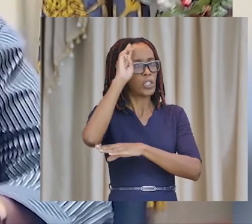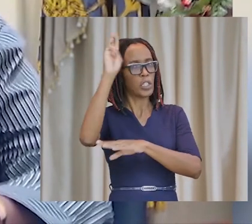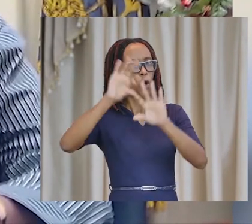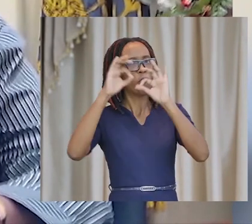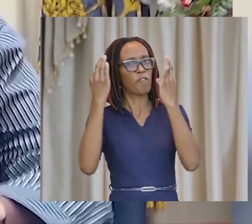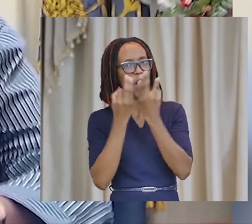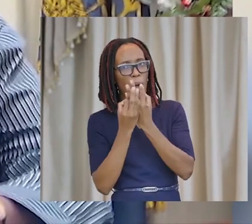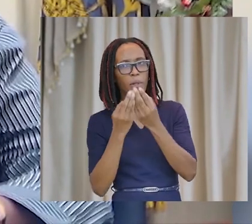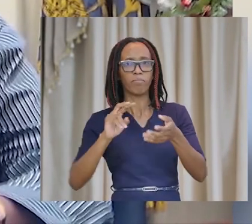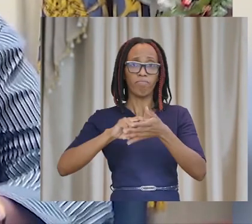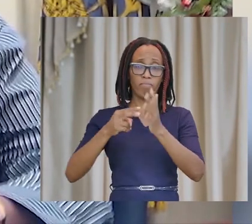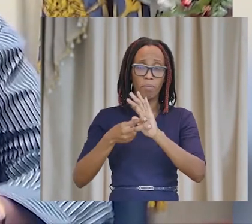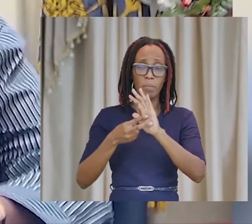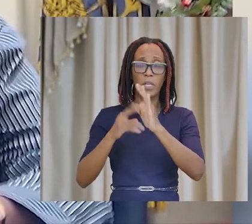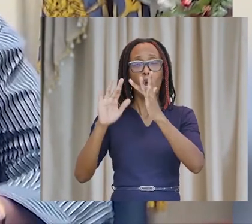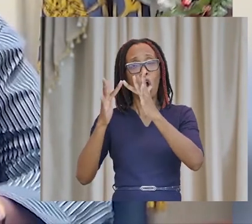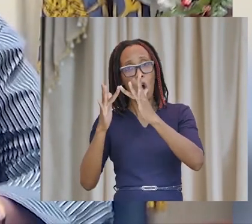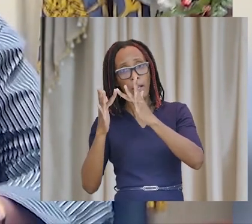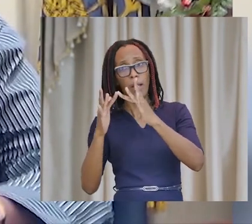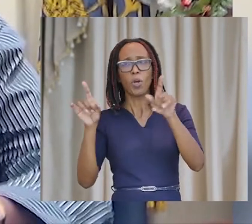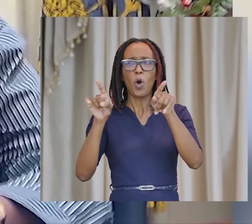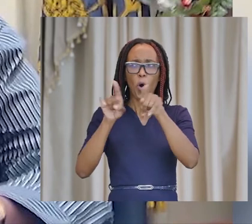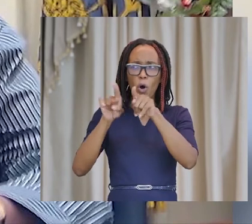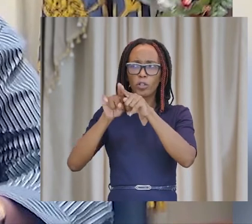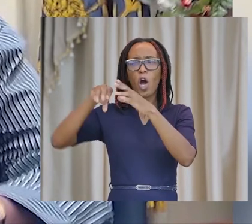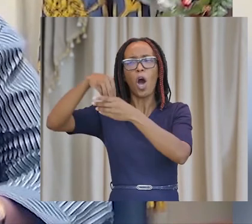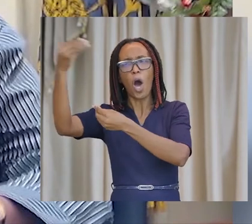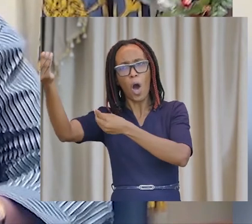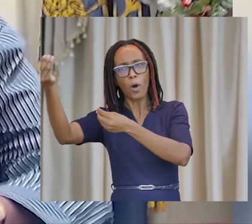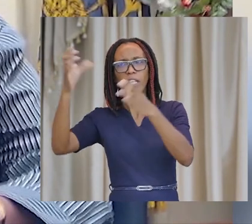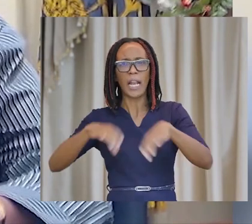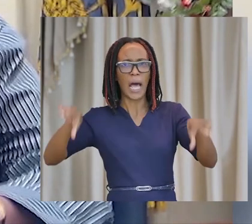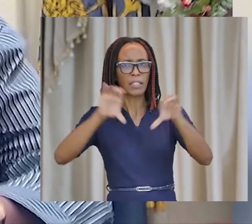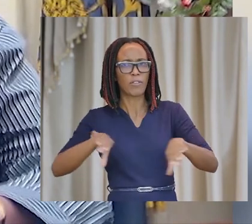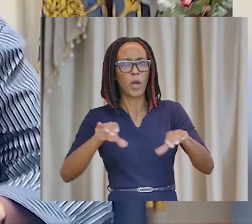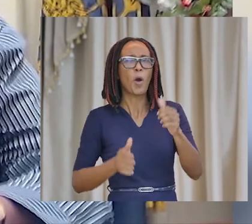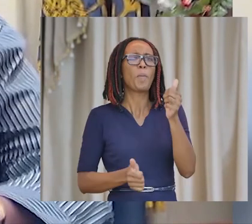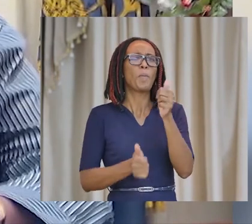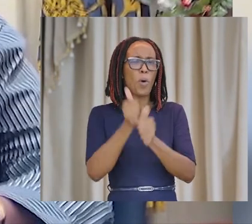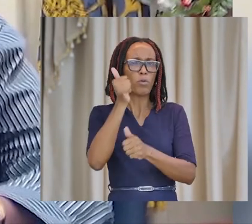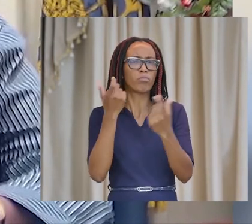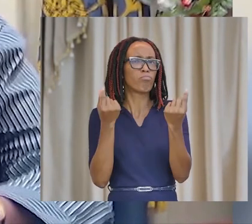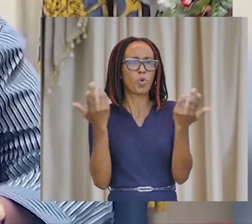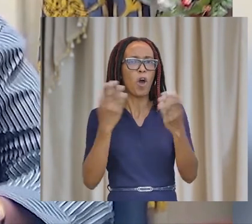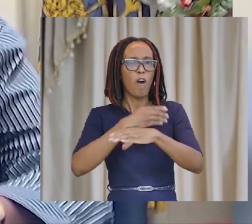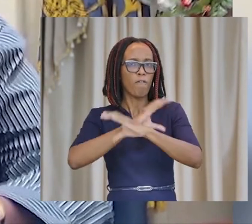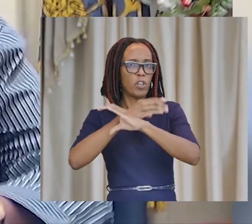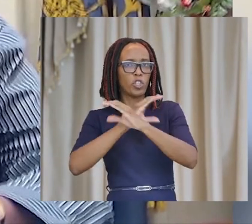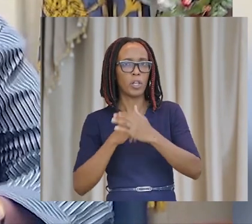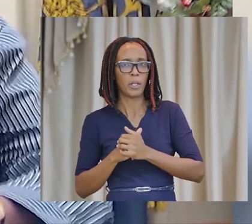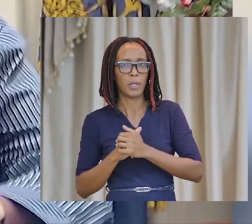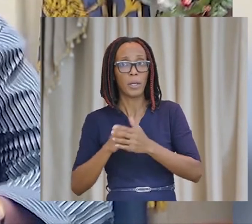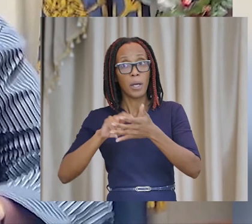include a mix of online, in-house, and outdoor activities, all delivered virtually, which will enable you to absorb